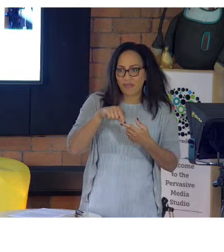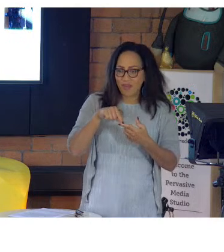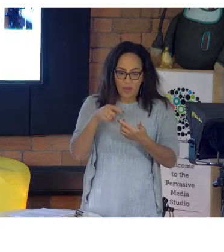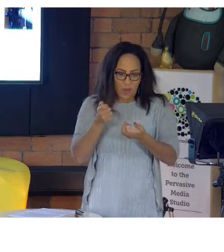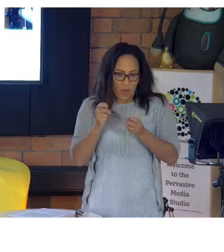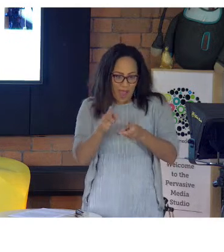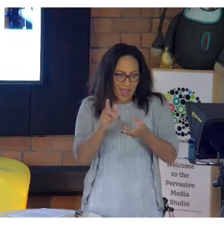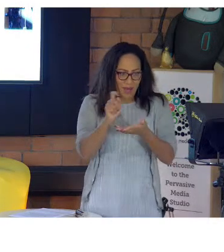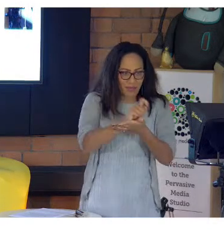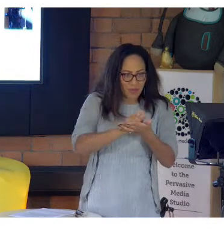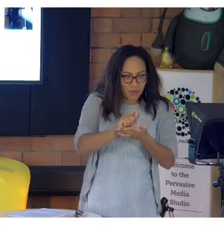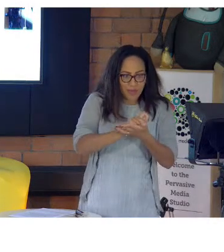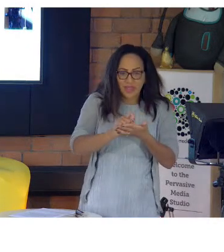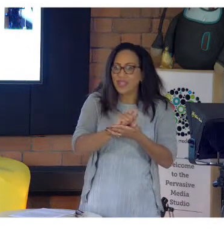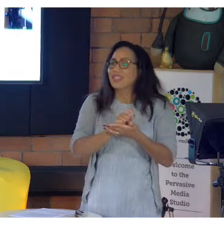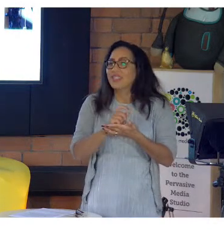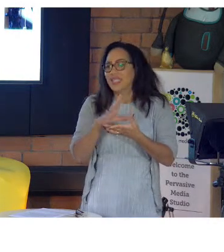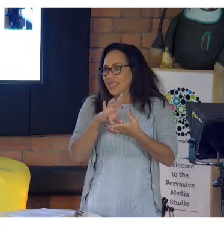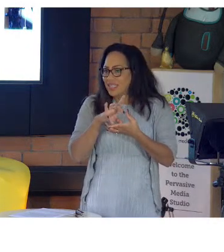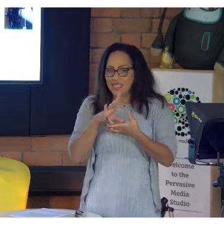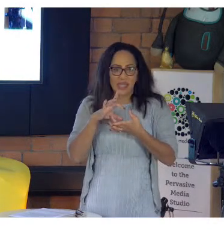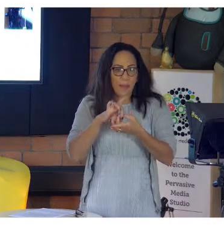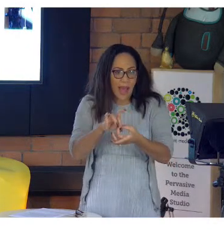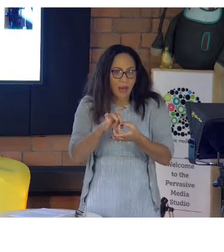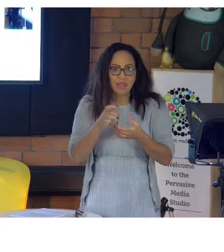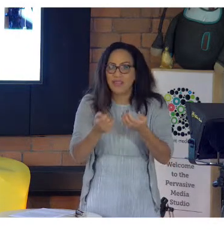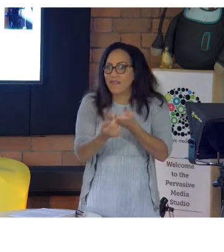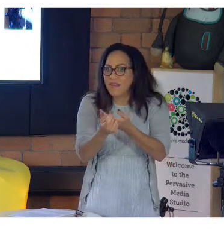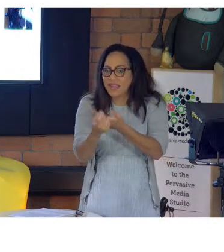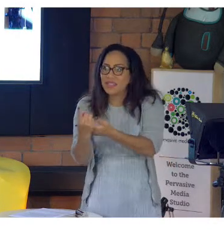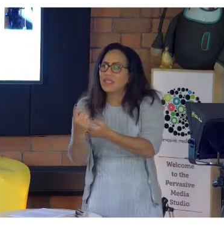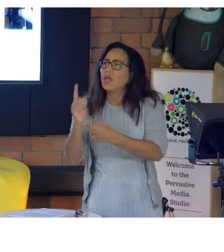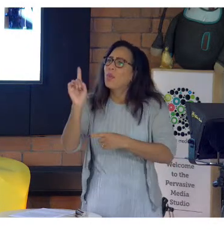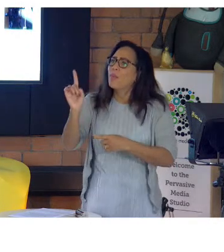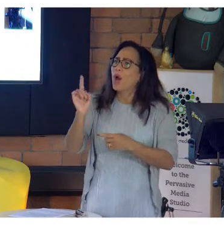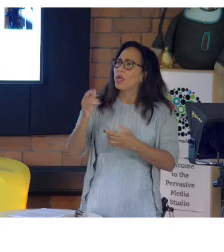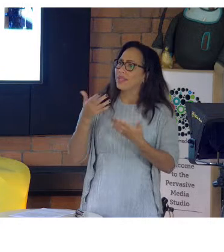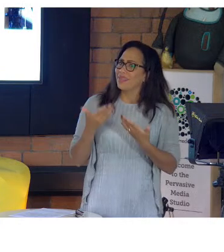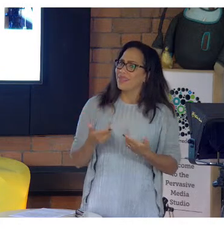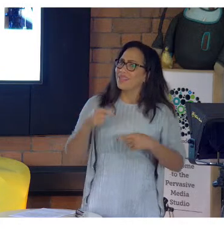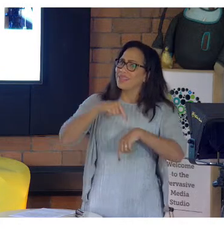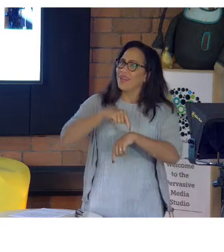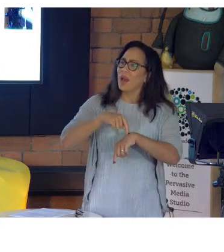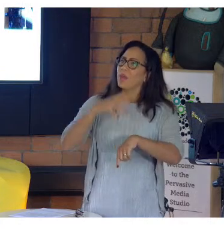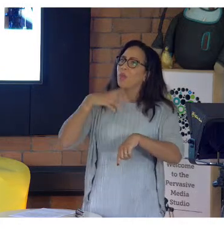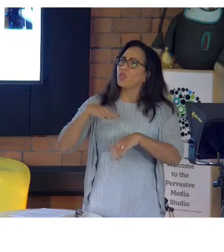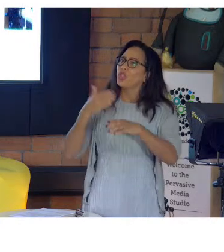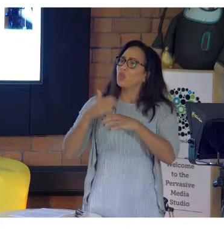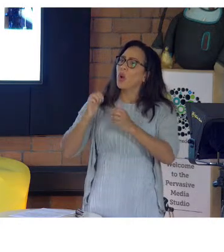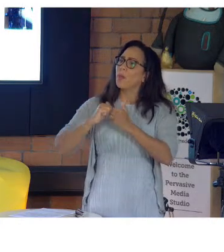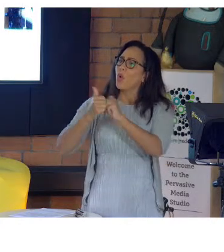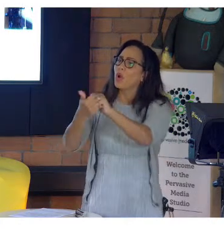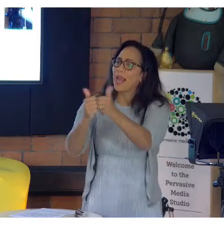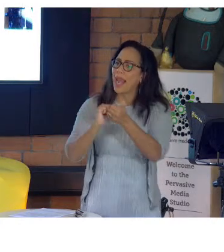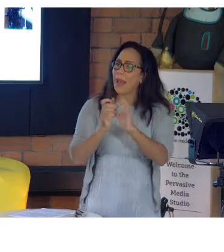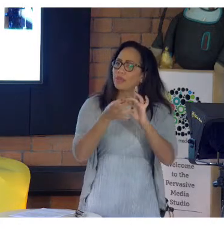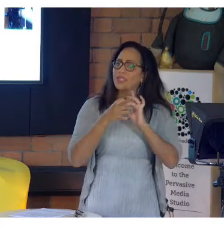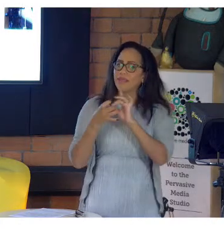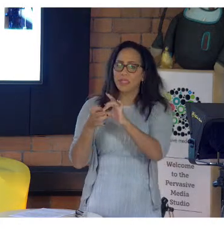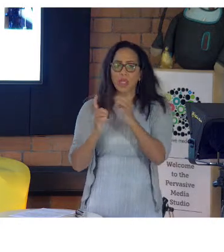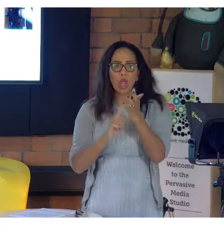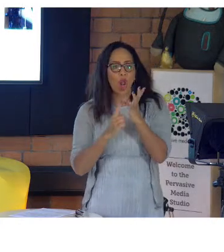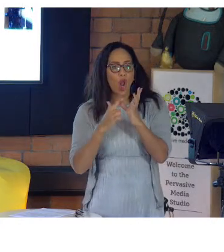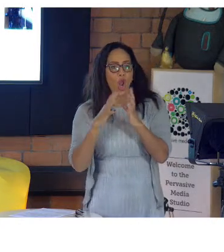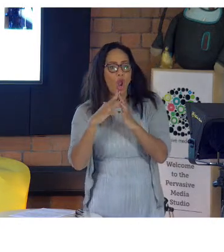and event participants. But this time it was really about acting collaboratively. So Lawrence and I had to find